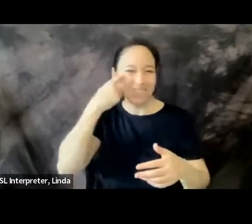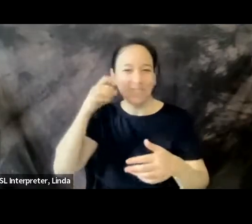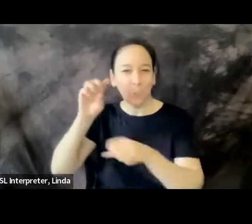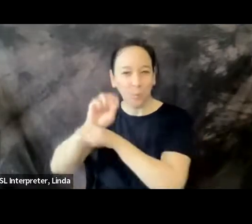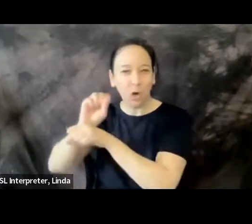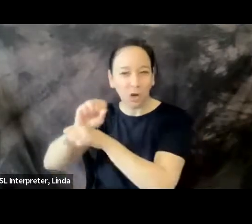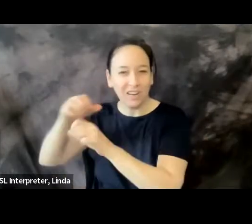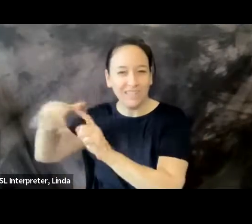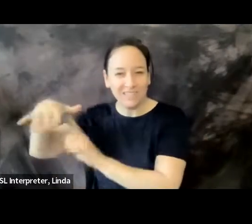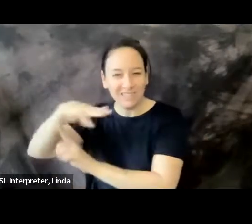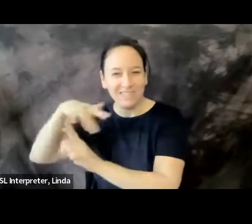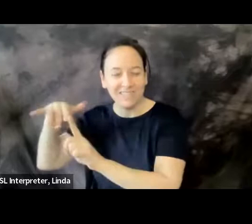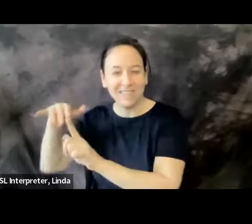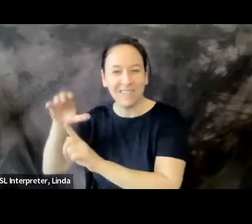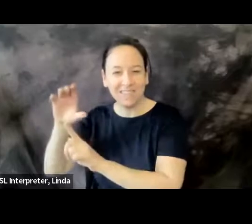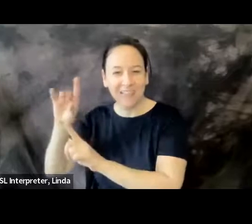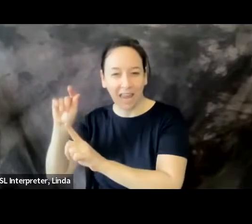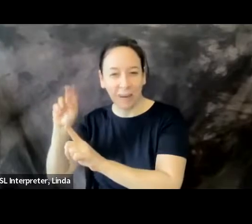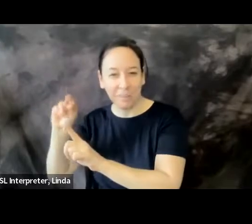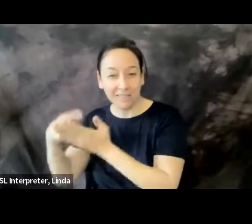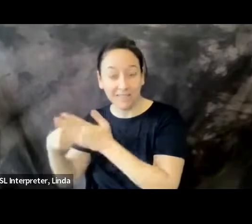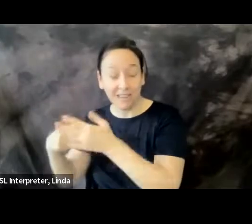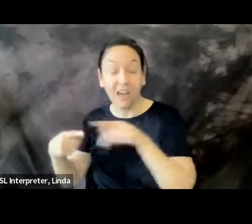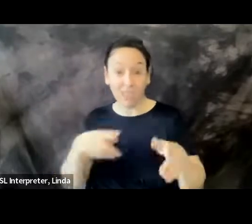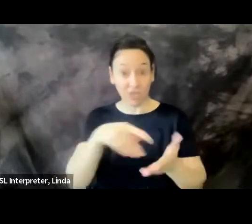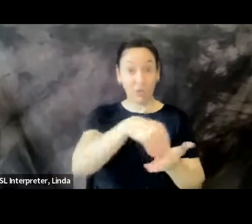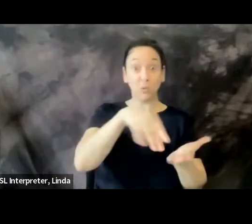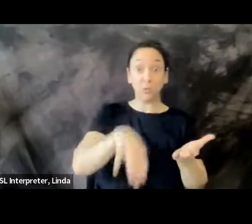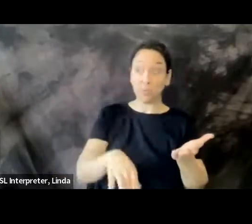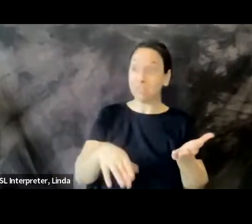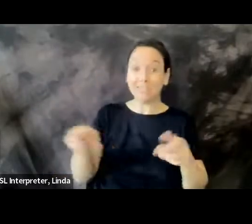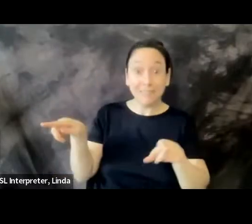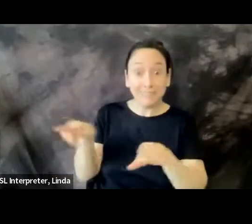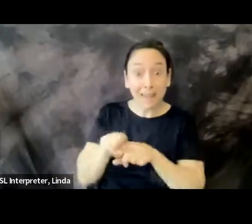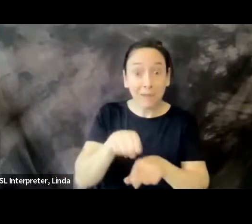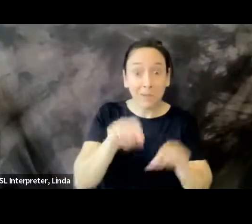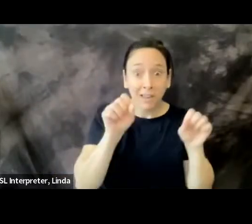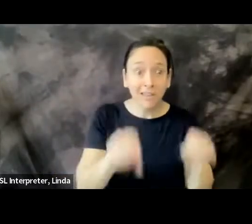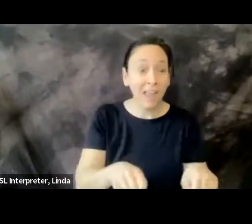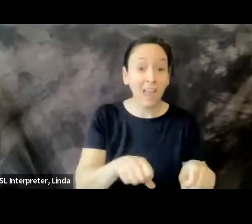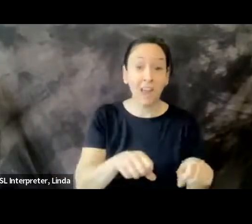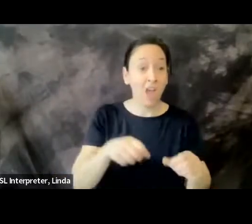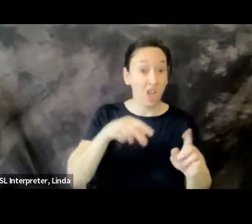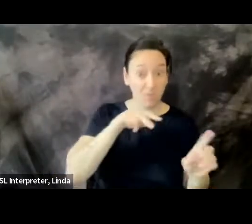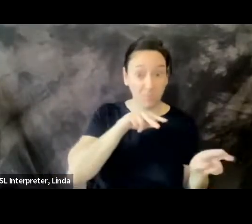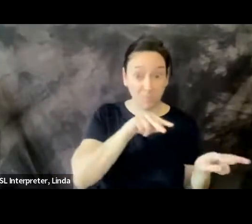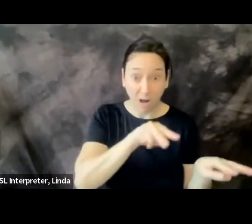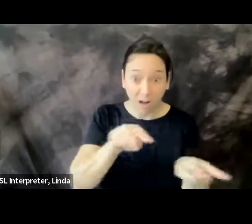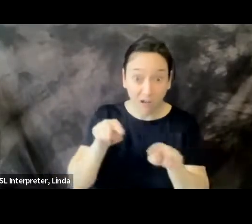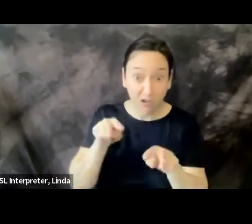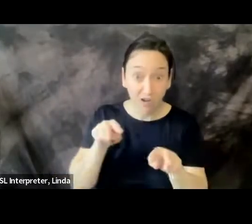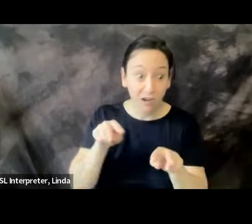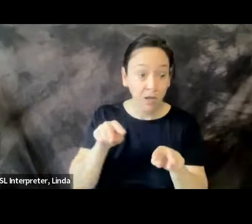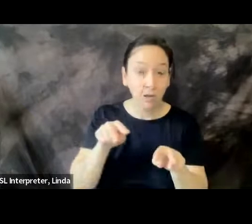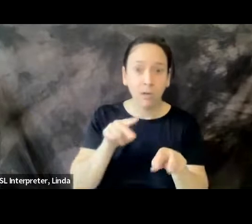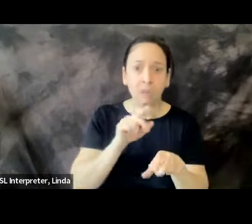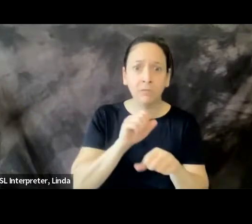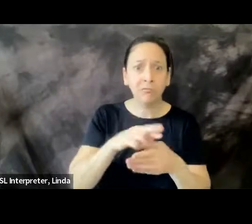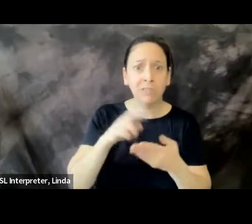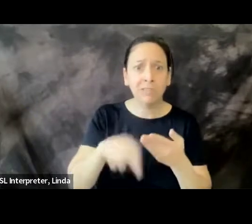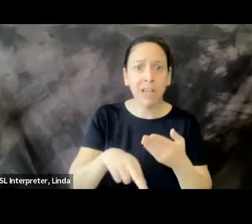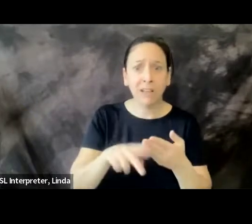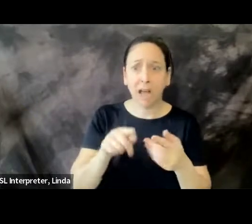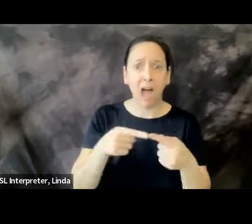about a couple of minutes ago, can actually end up having the opposite of the intended effect by making schools less safe, by